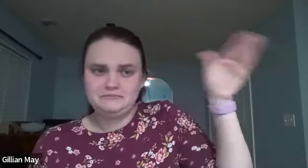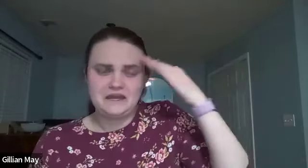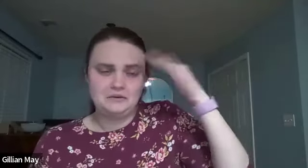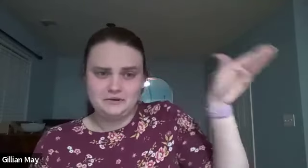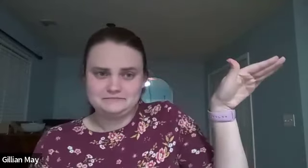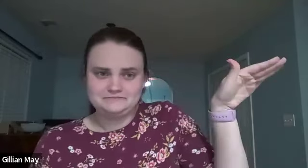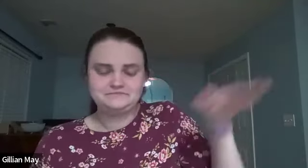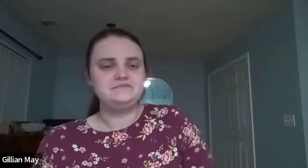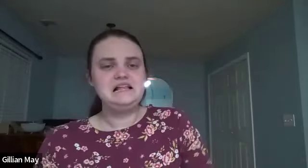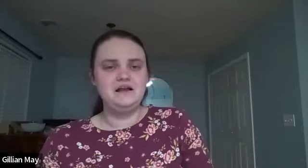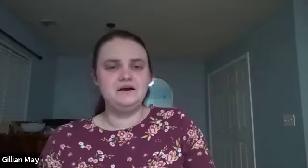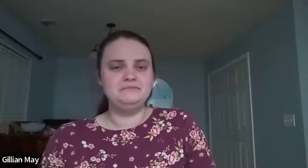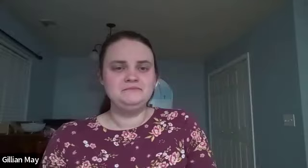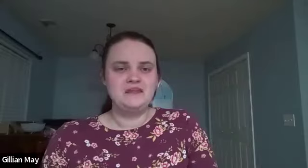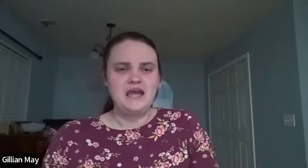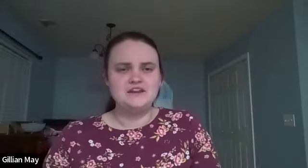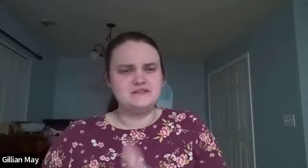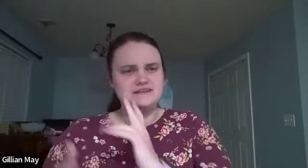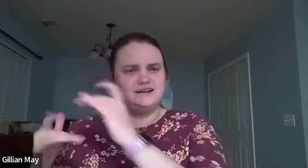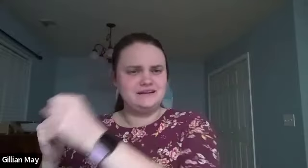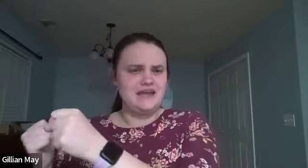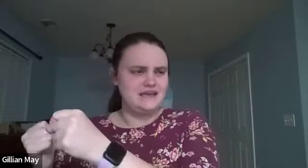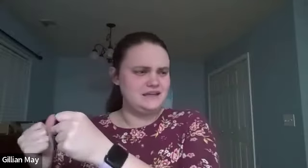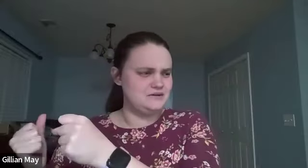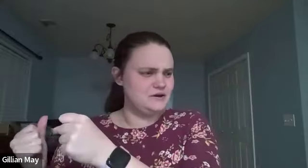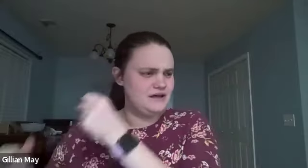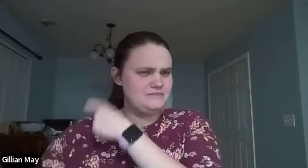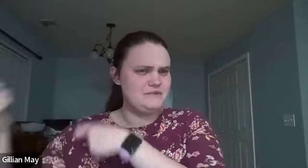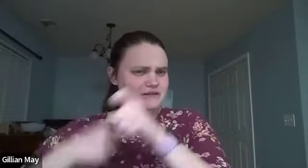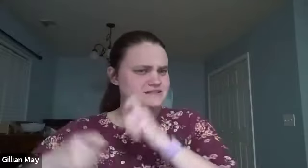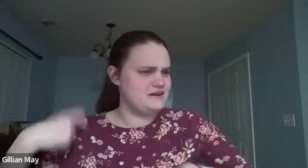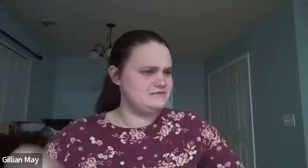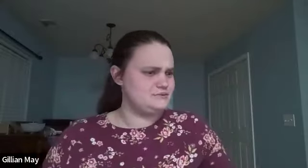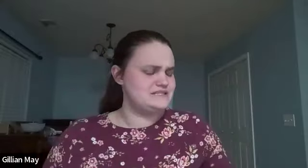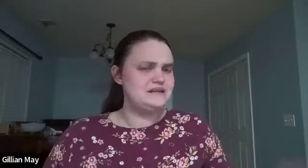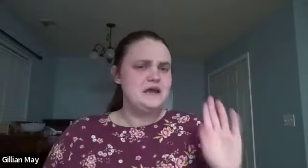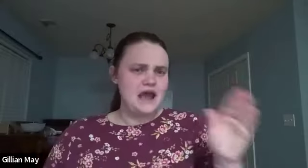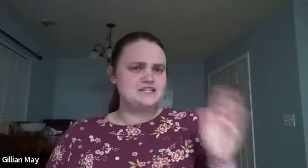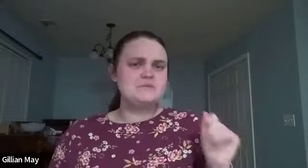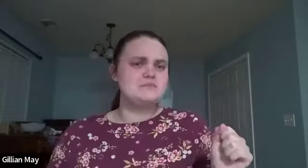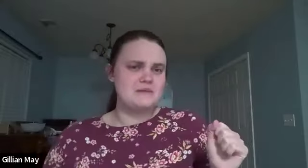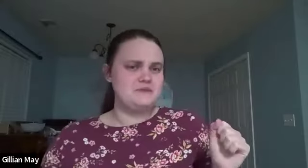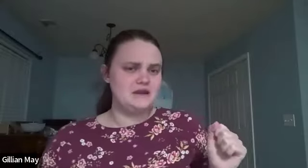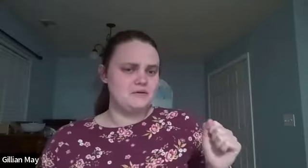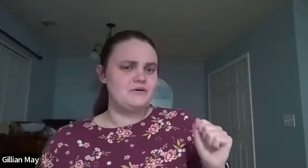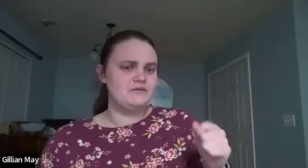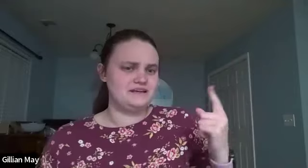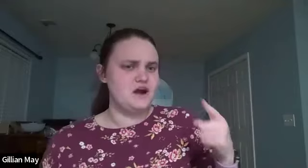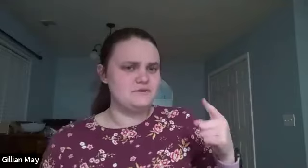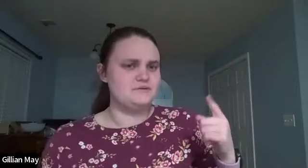I don't know. I know that's kind of like ahead. I don't know. I think my weeks are kind of twisted. I just remember that being like a topic we were